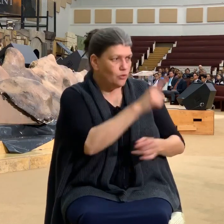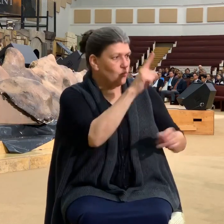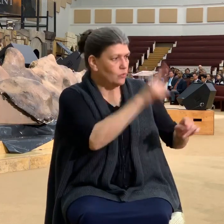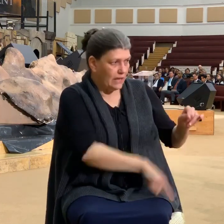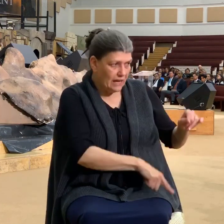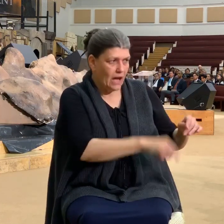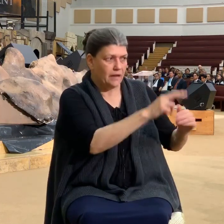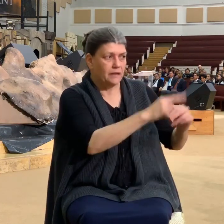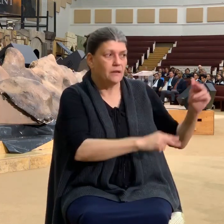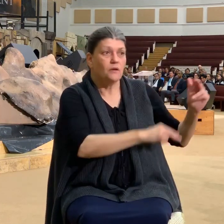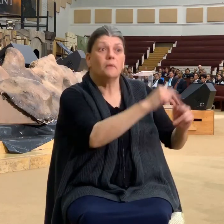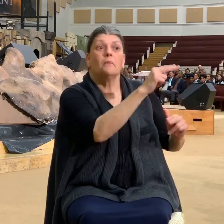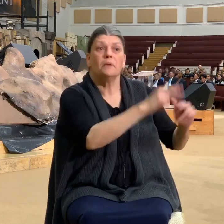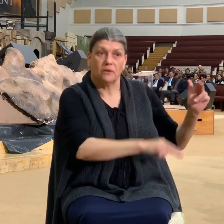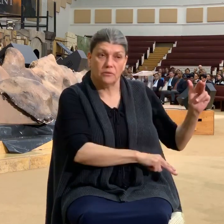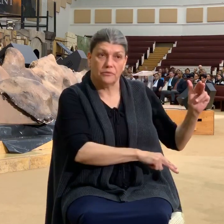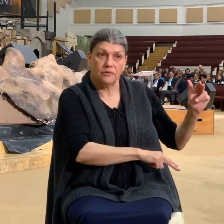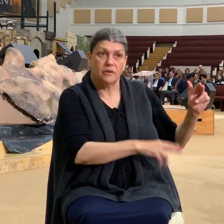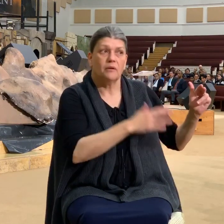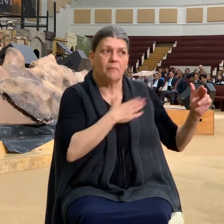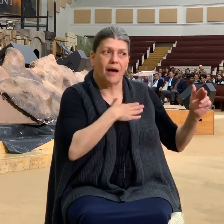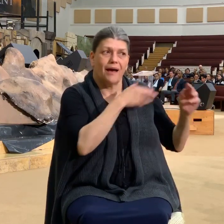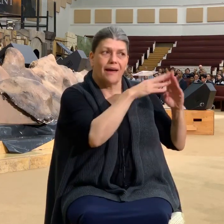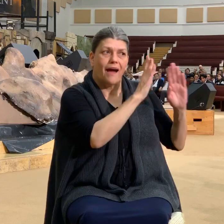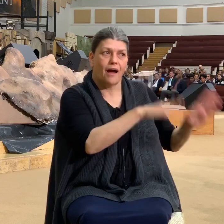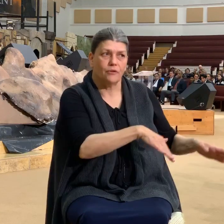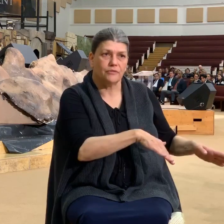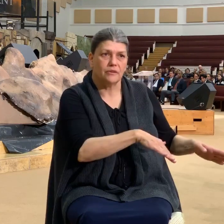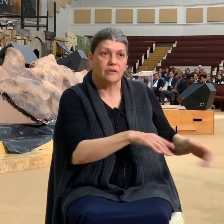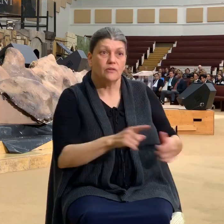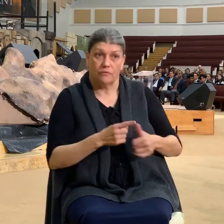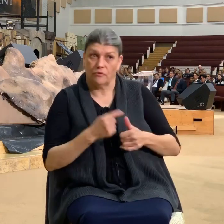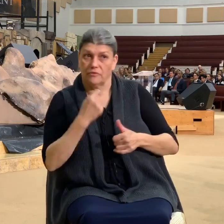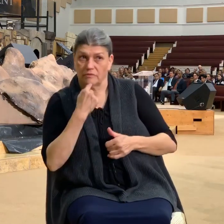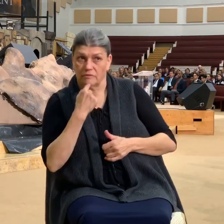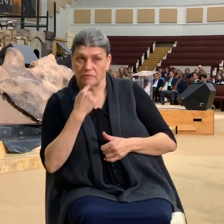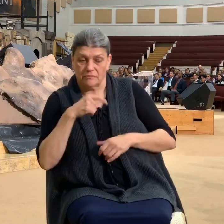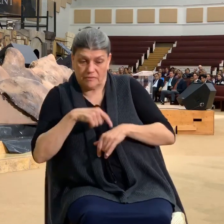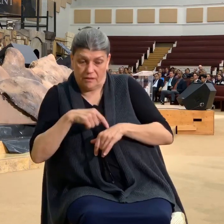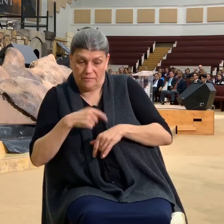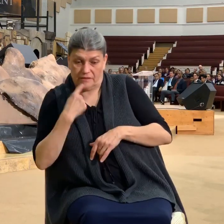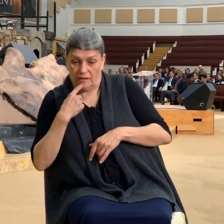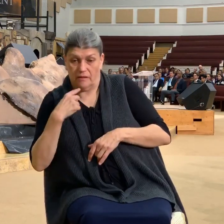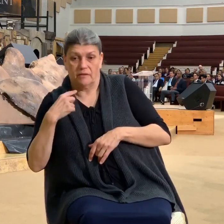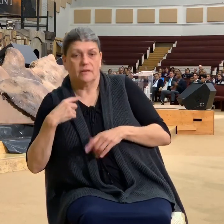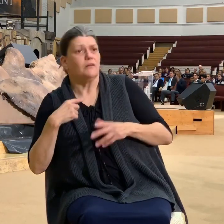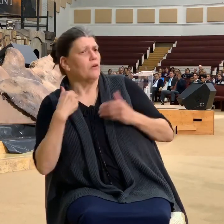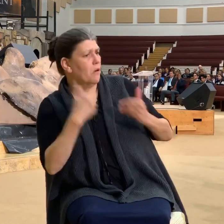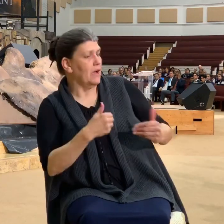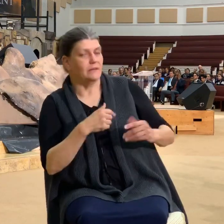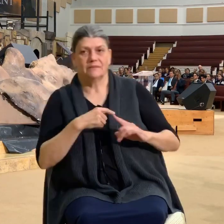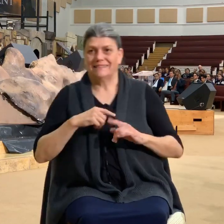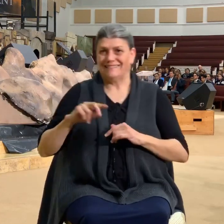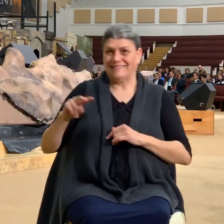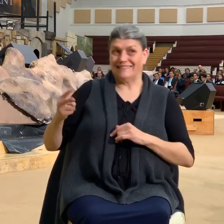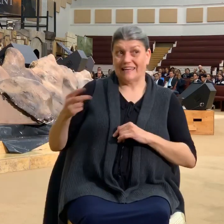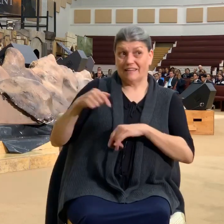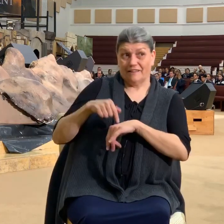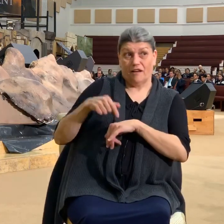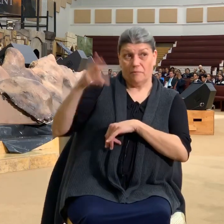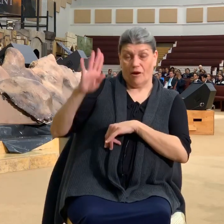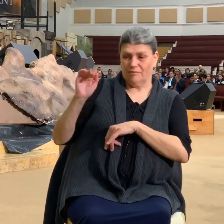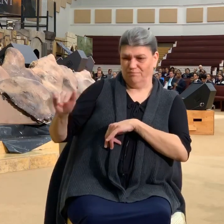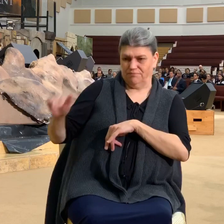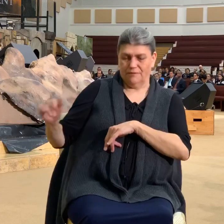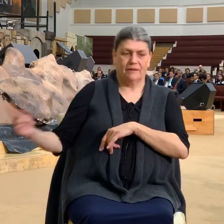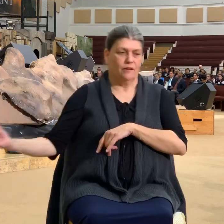cannot build my house." And Nathan did that. It was quite a thing for him to come